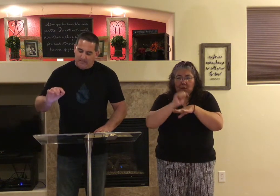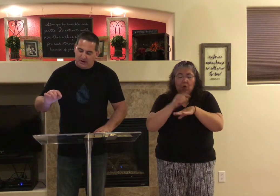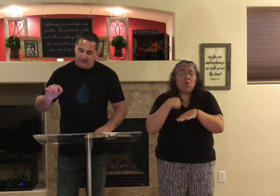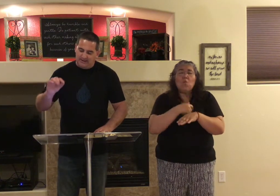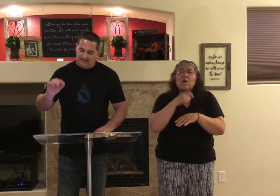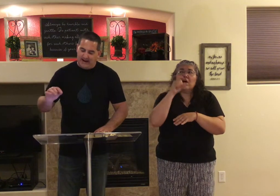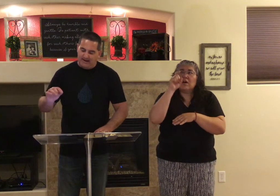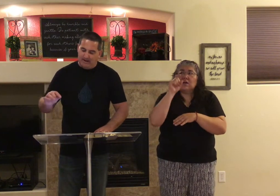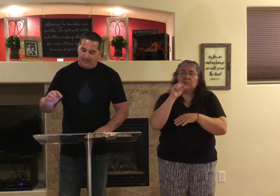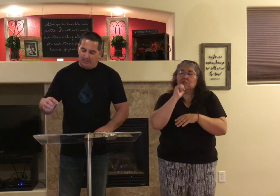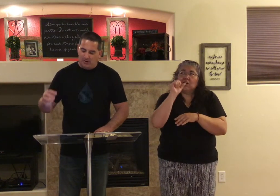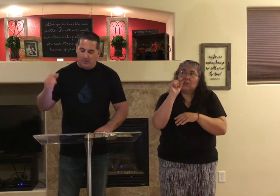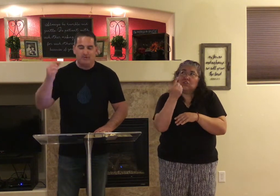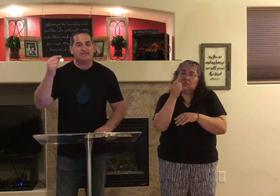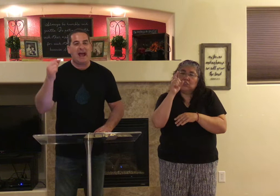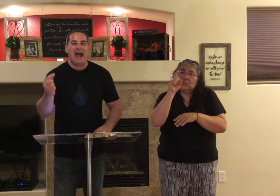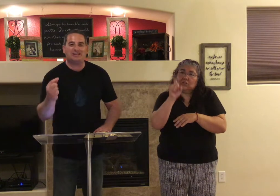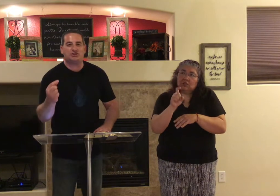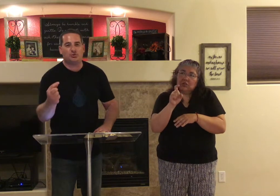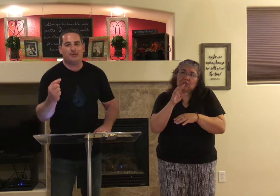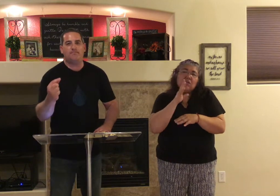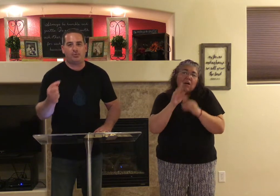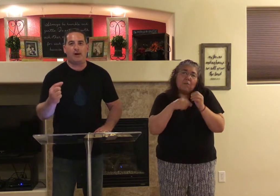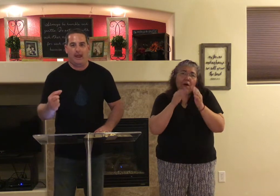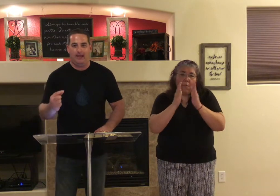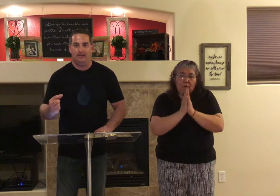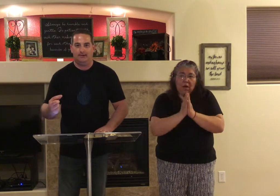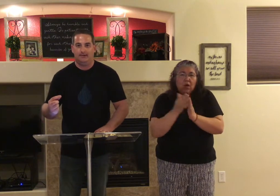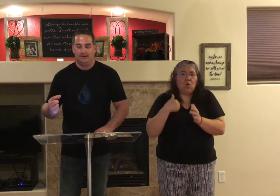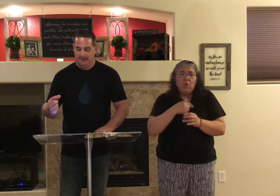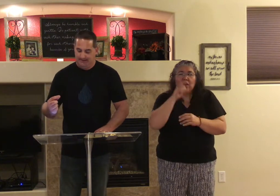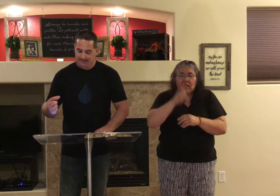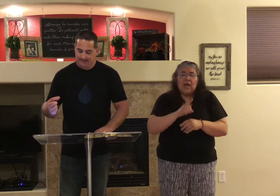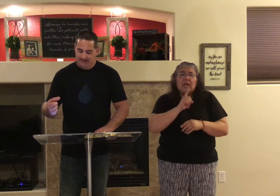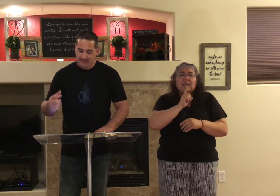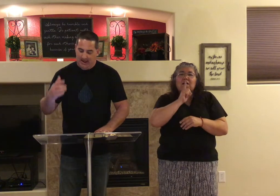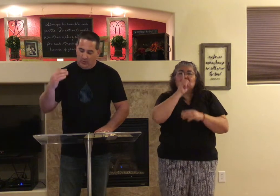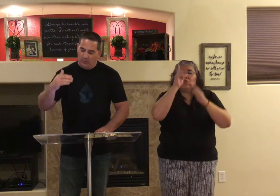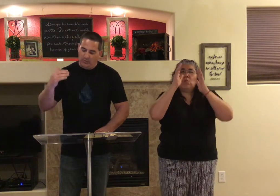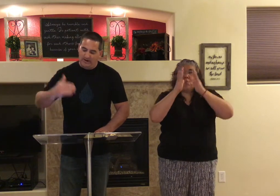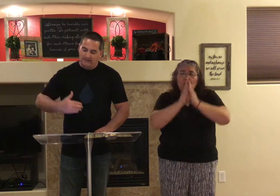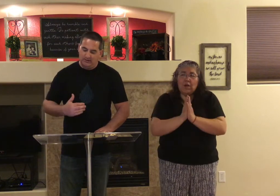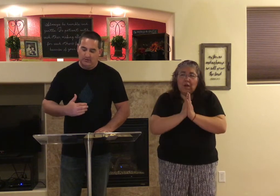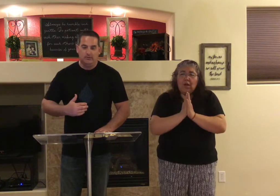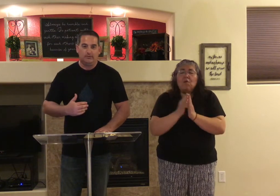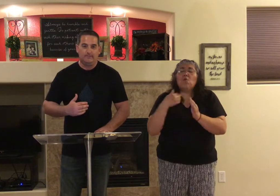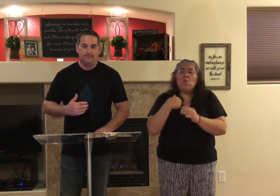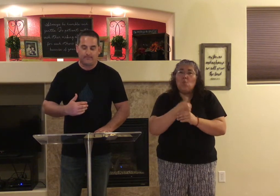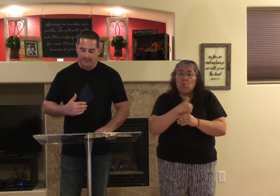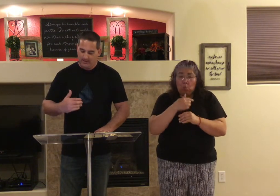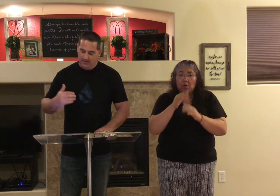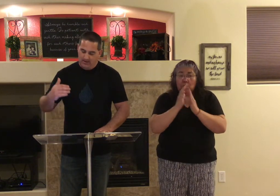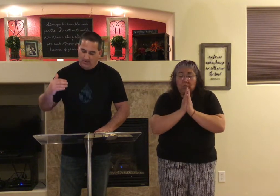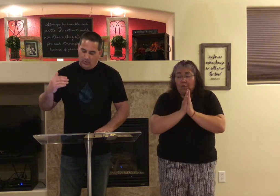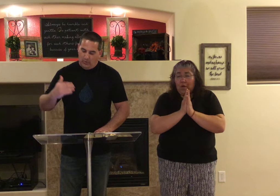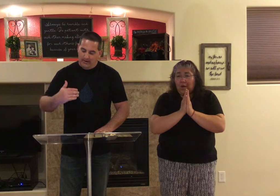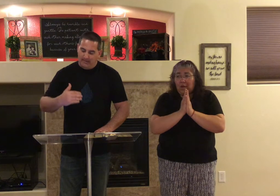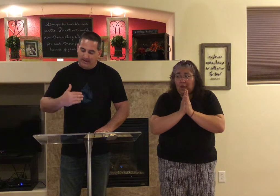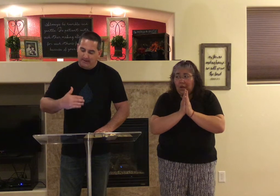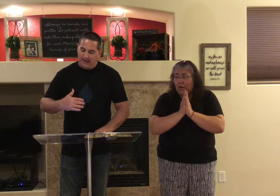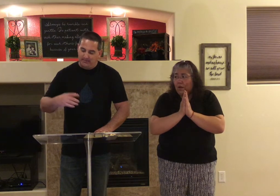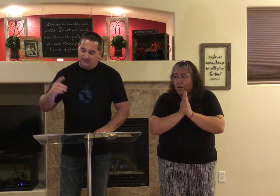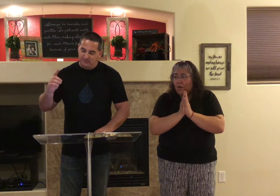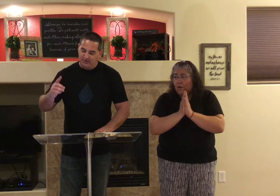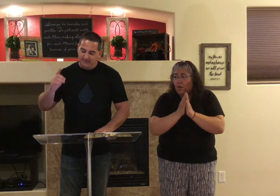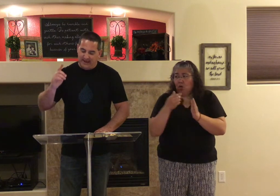need not merely talk about prayer. We must actually pray. And when we do, we